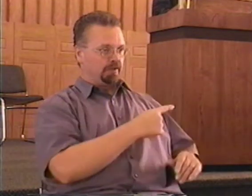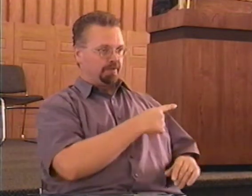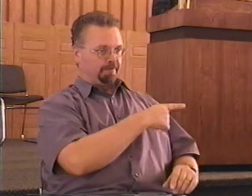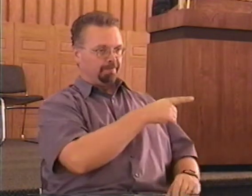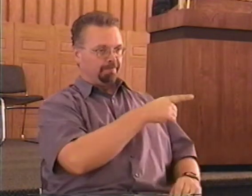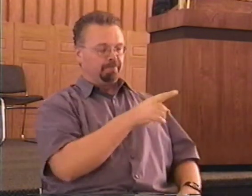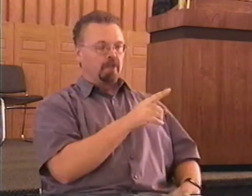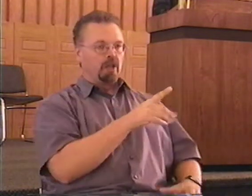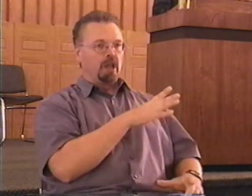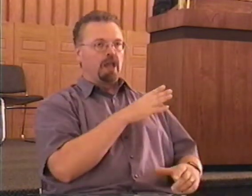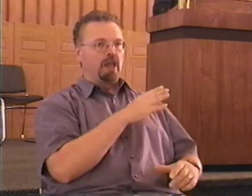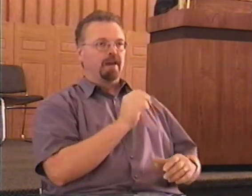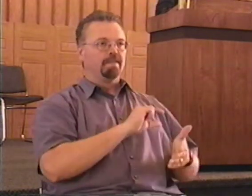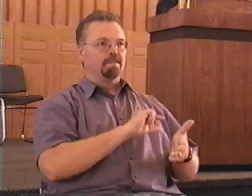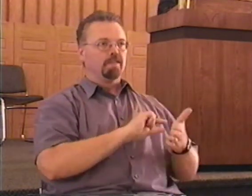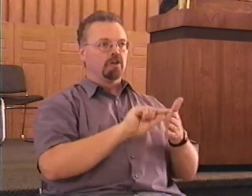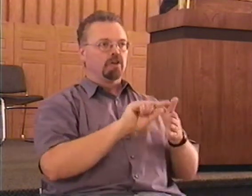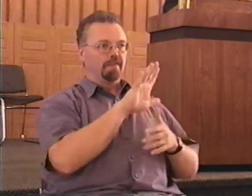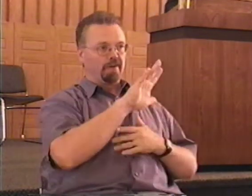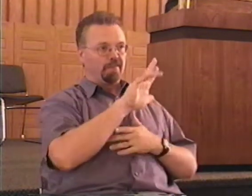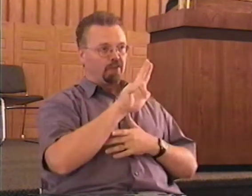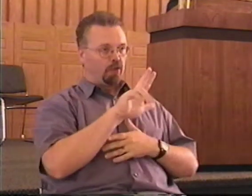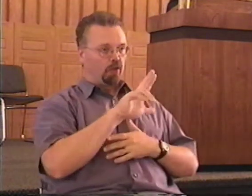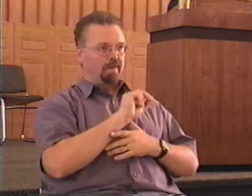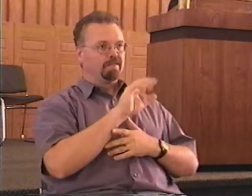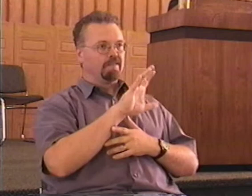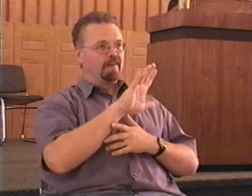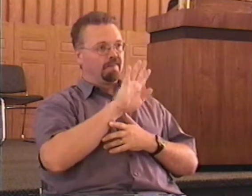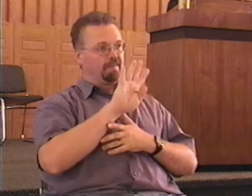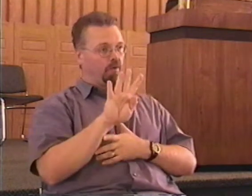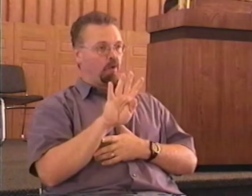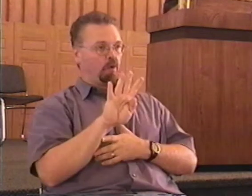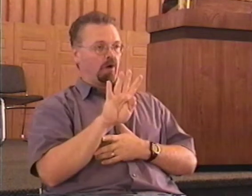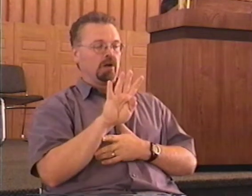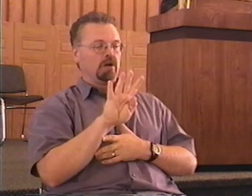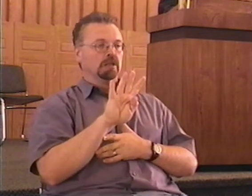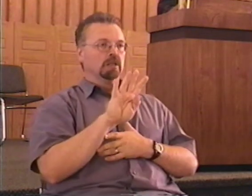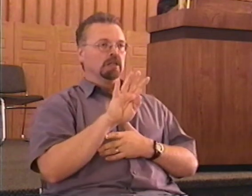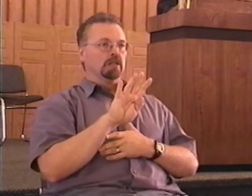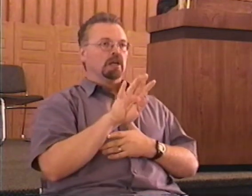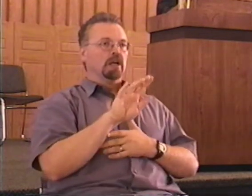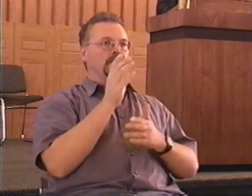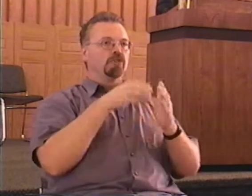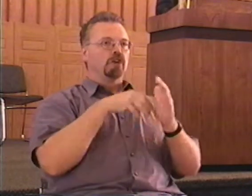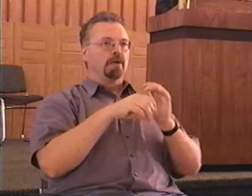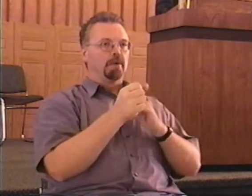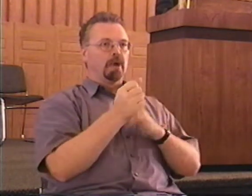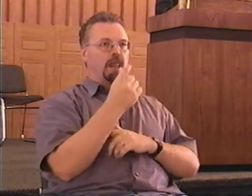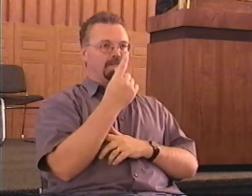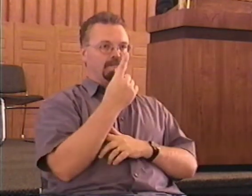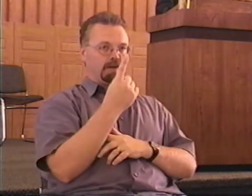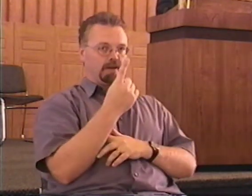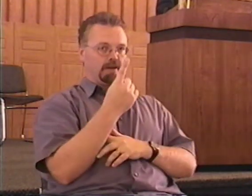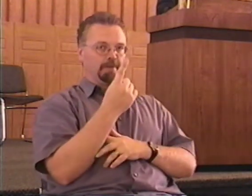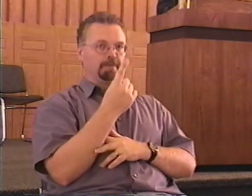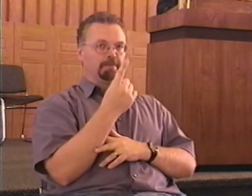verses 53 and 54 of chapter 11, the great